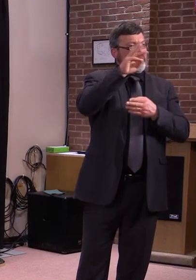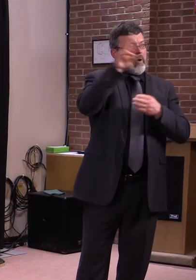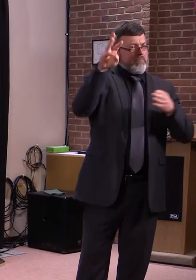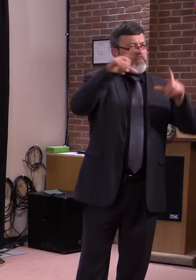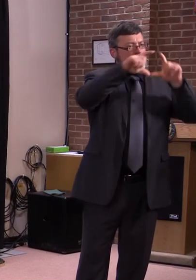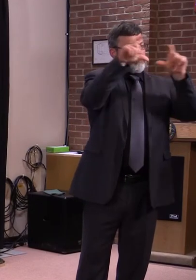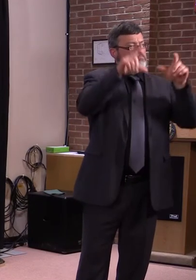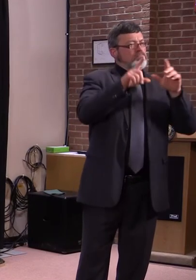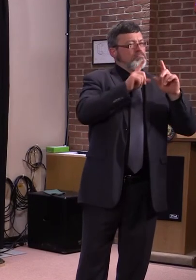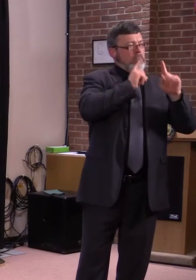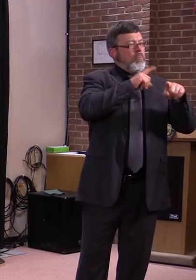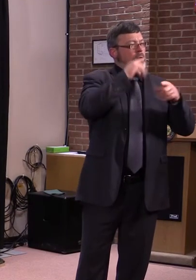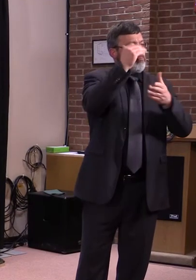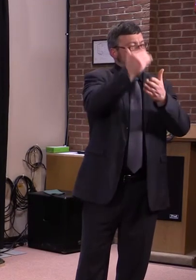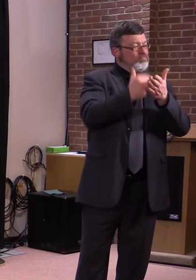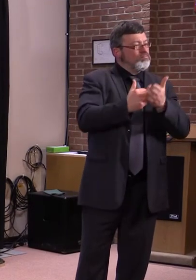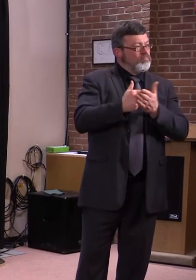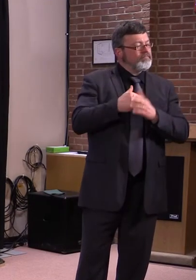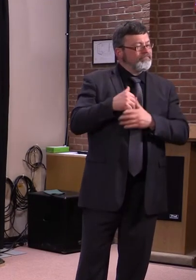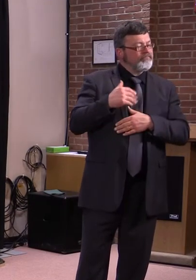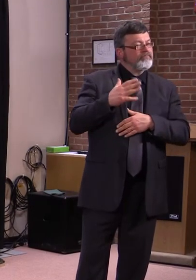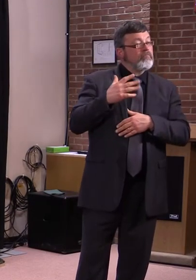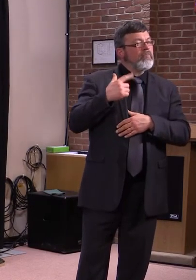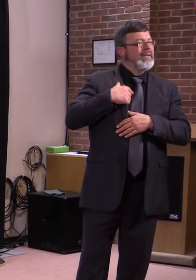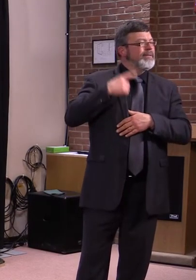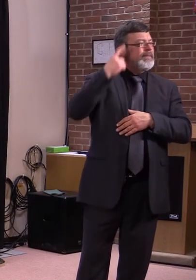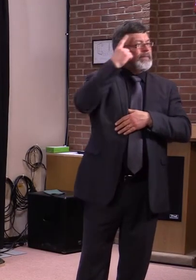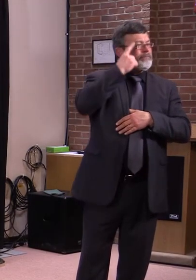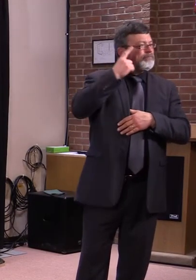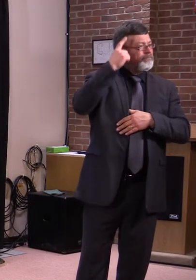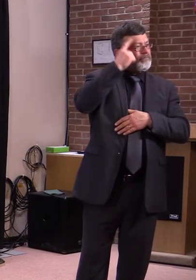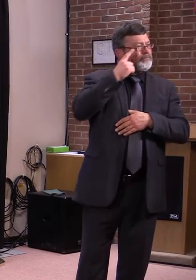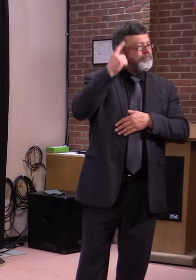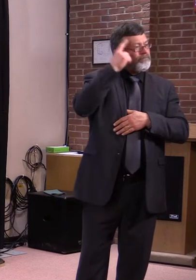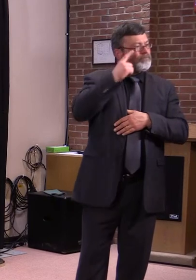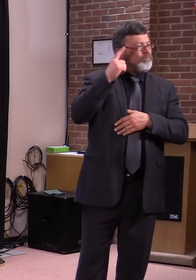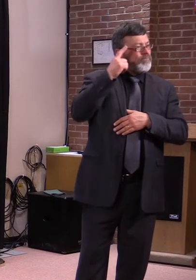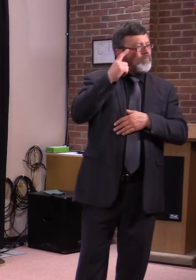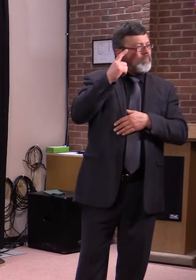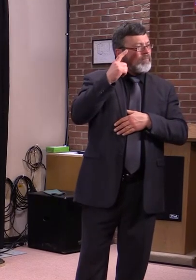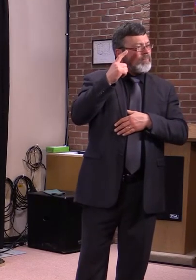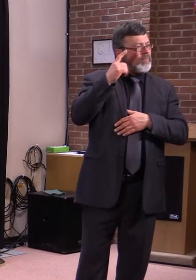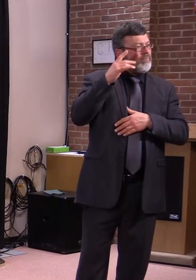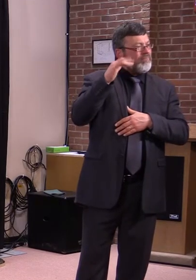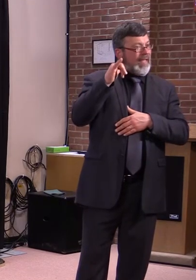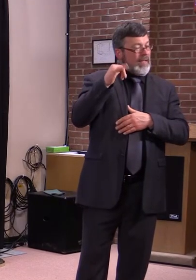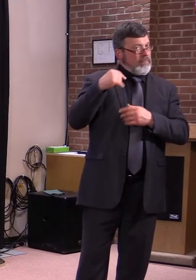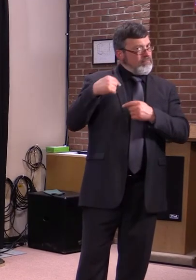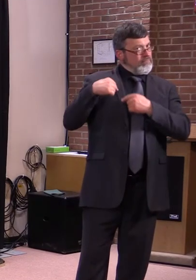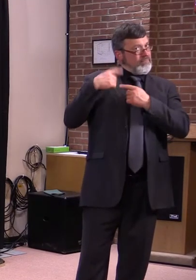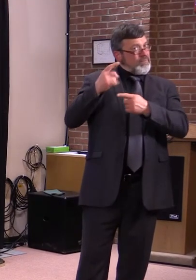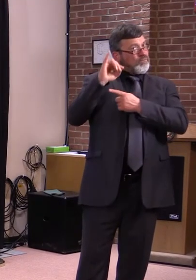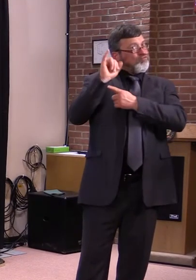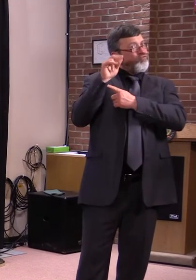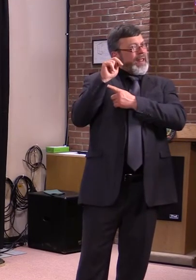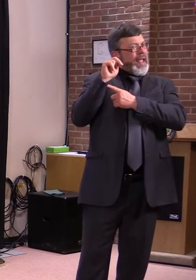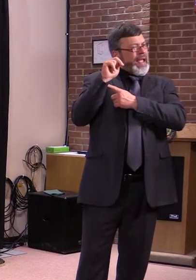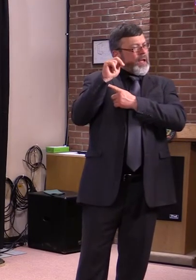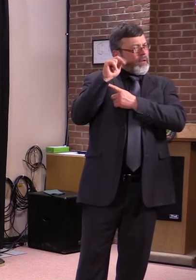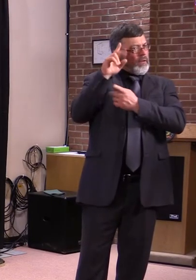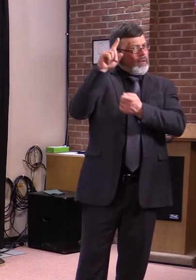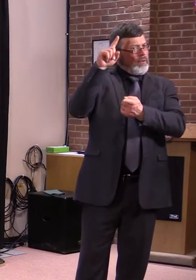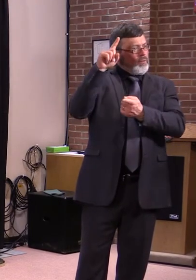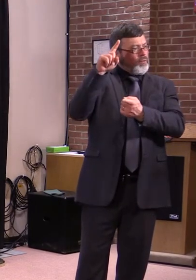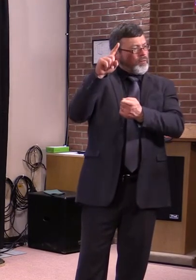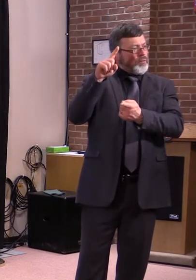the dramatic reduction in the number of test results since the beginning of January is a